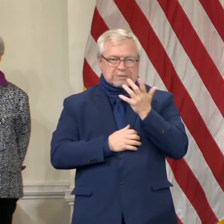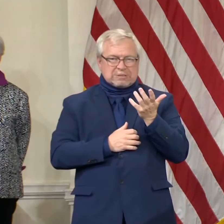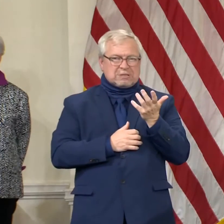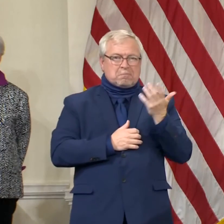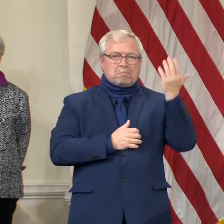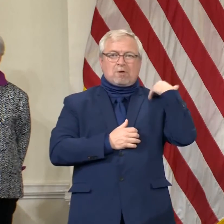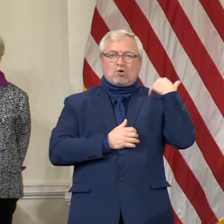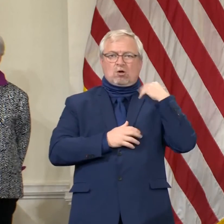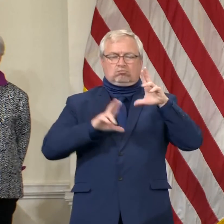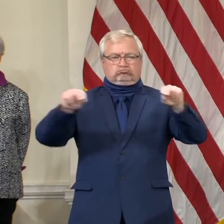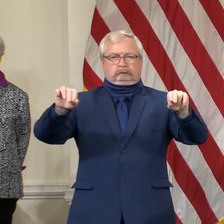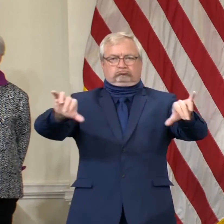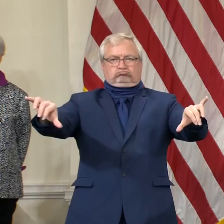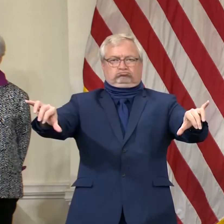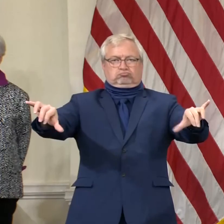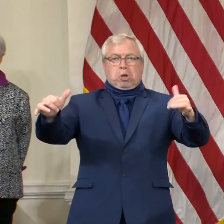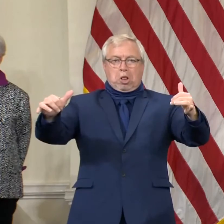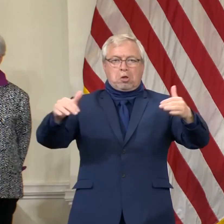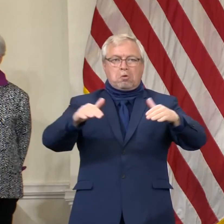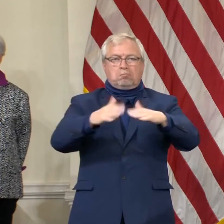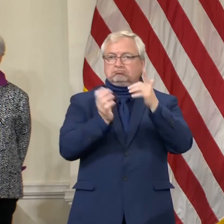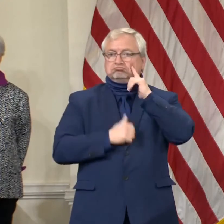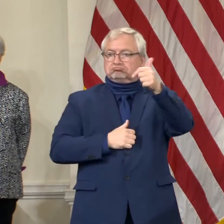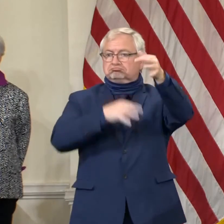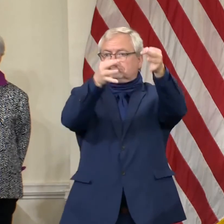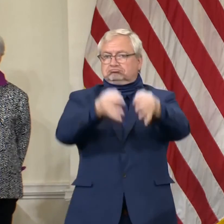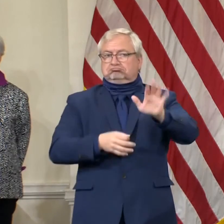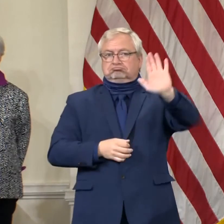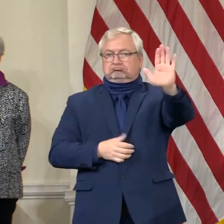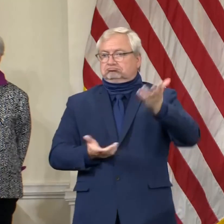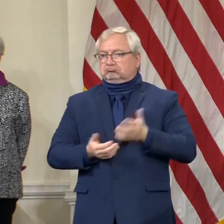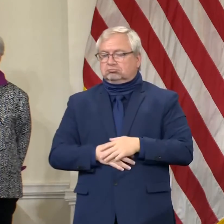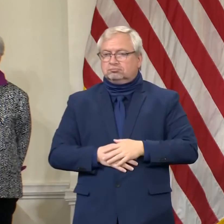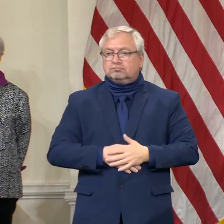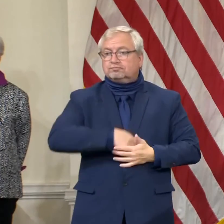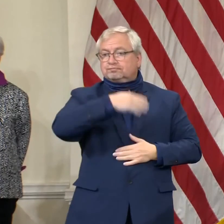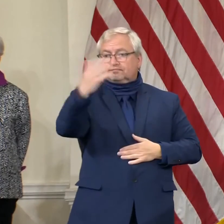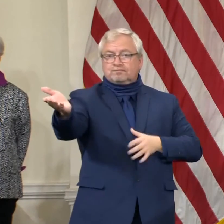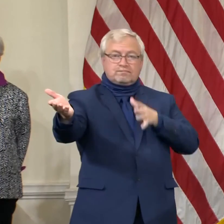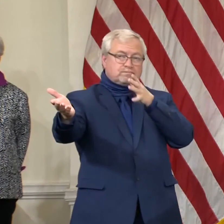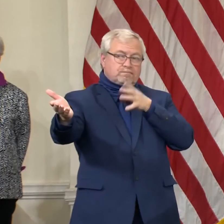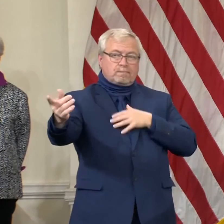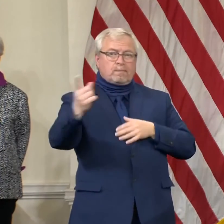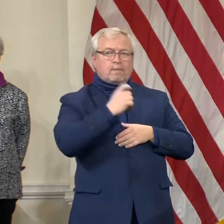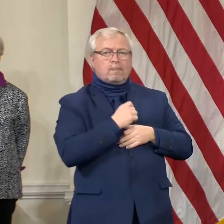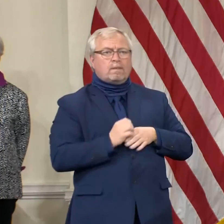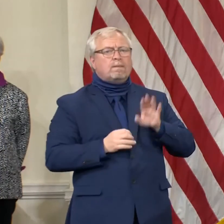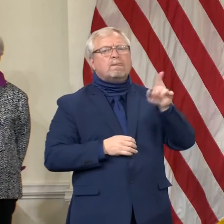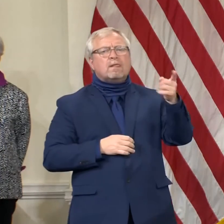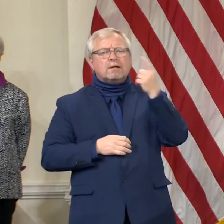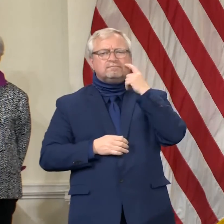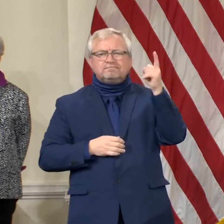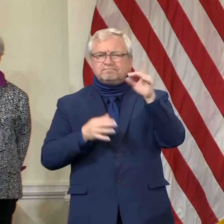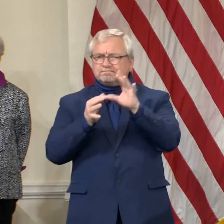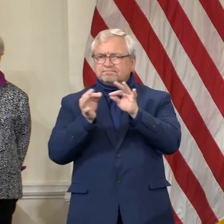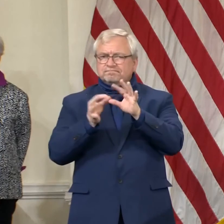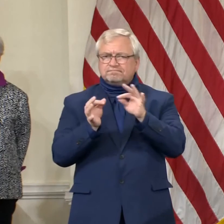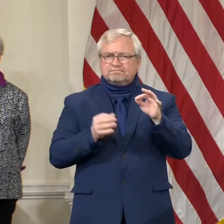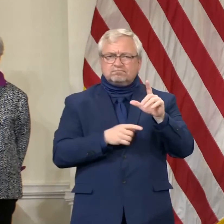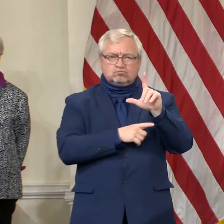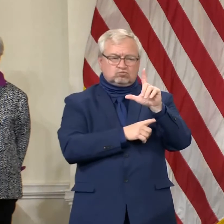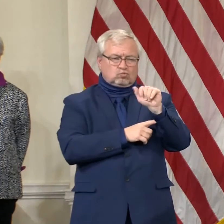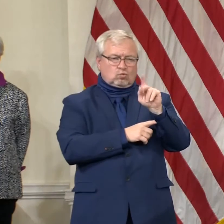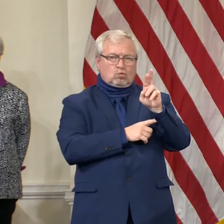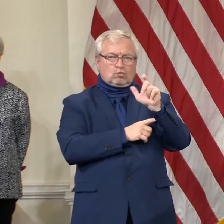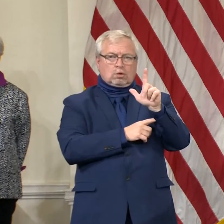with any order. Governor, can you talk about the Laurel Ice Rink, and do you have that being used as a mark? Do we know how long that lease is going to be,